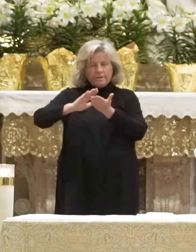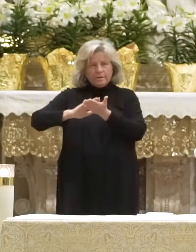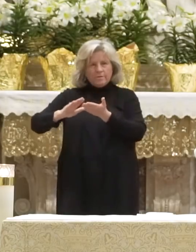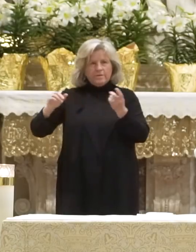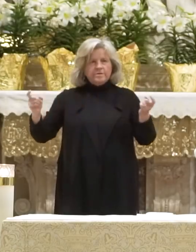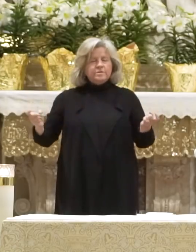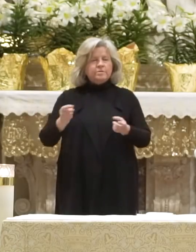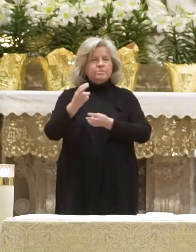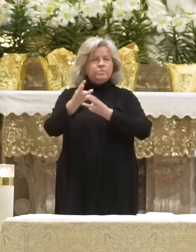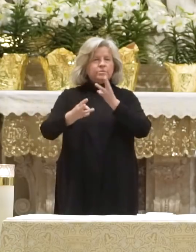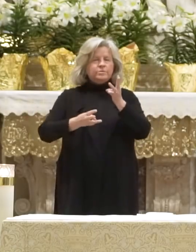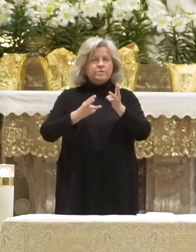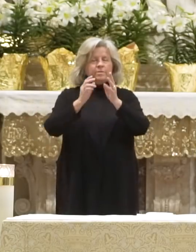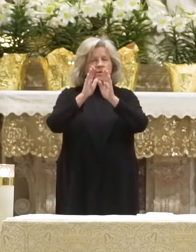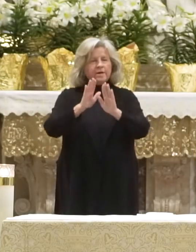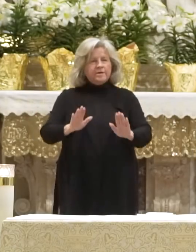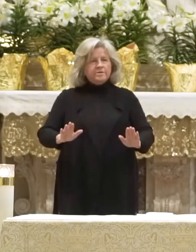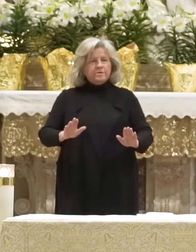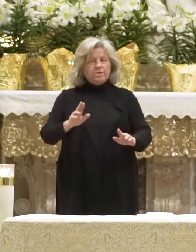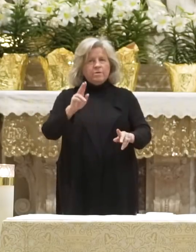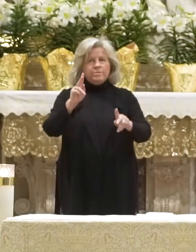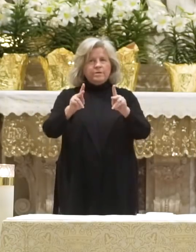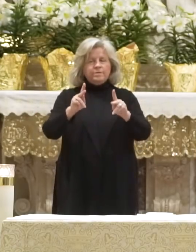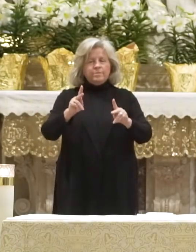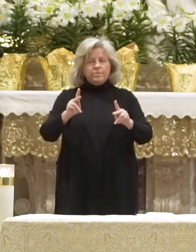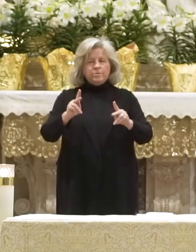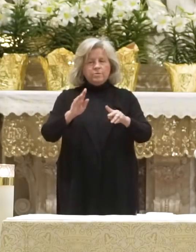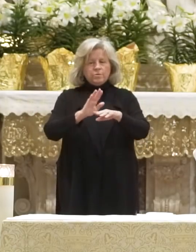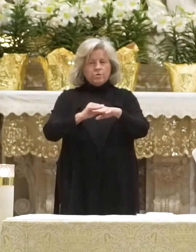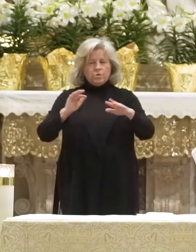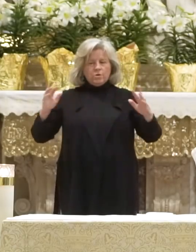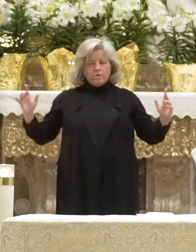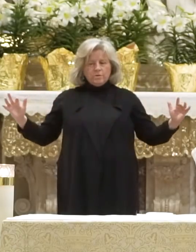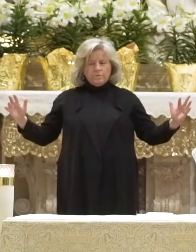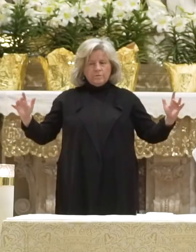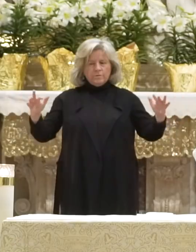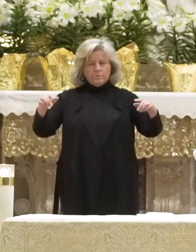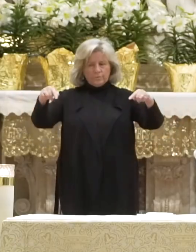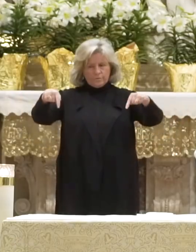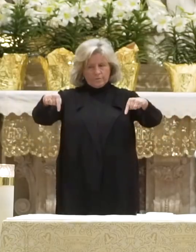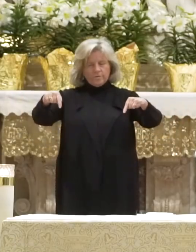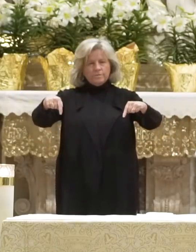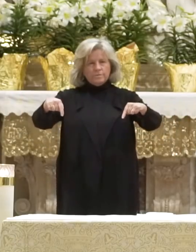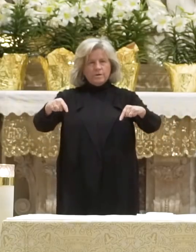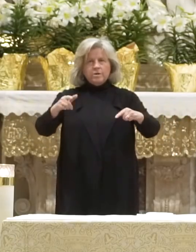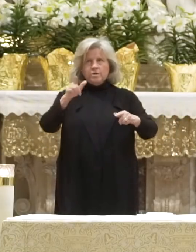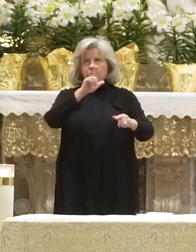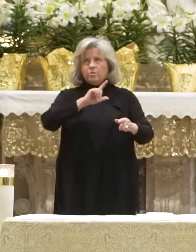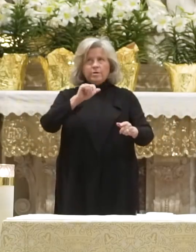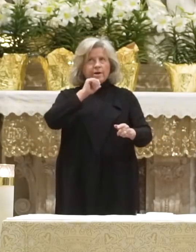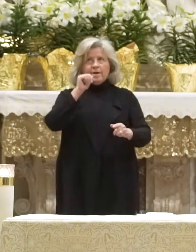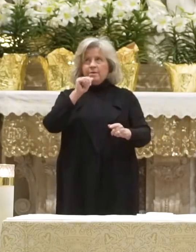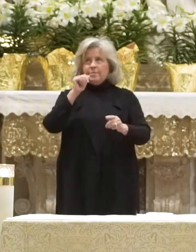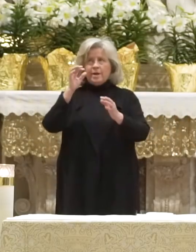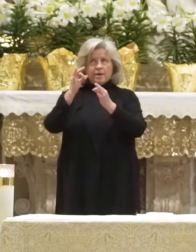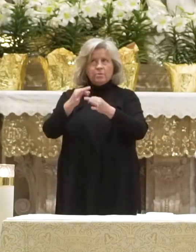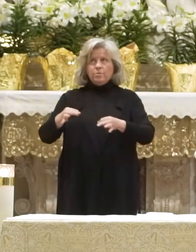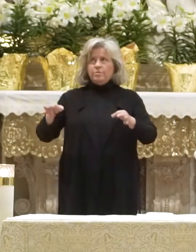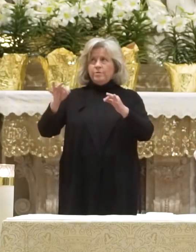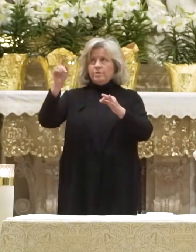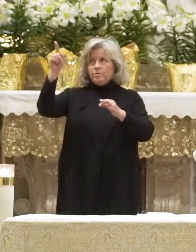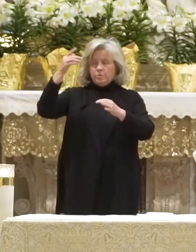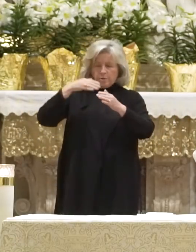world. Blessed are those called to the supper of the Lamb. Lord, I am not worthy that you should enter under my